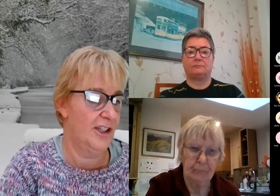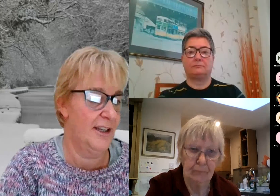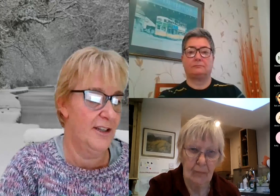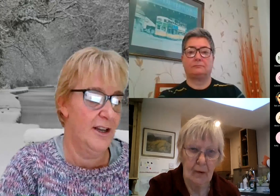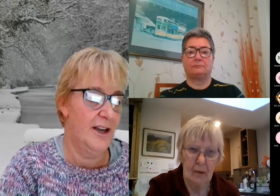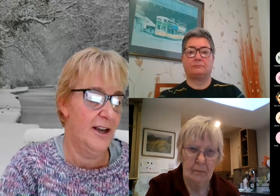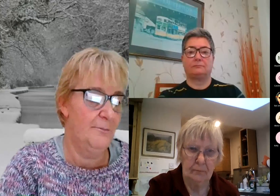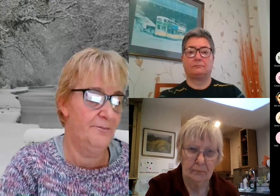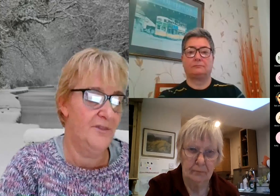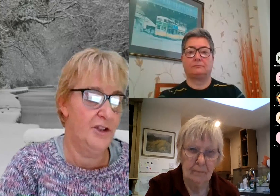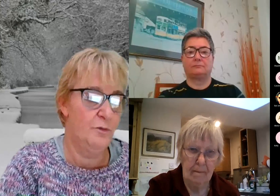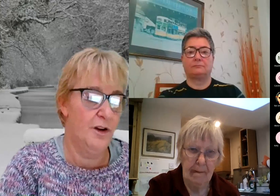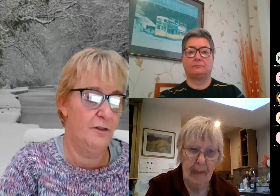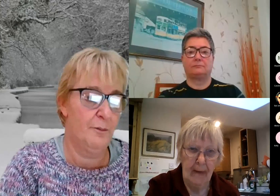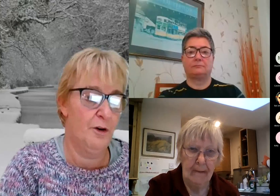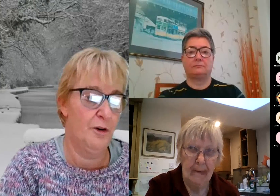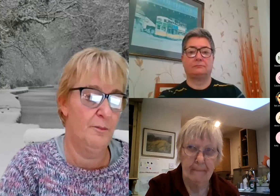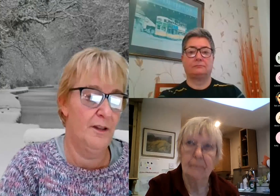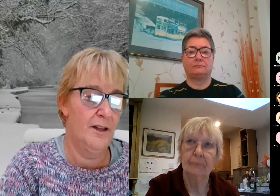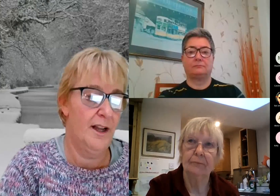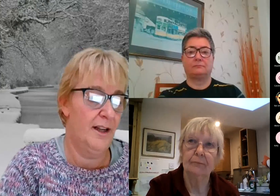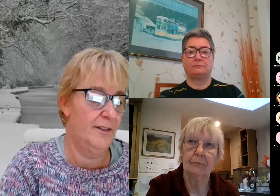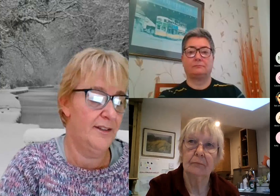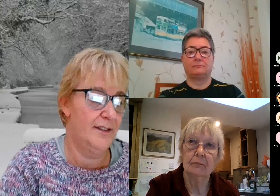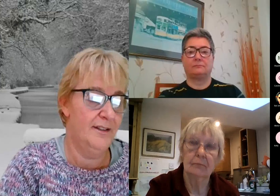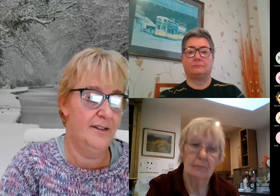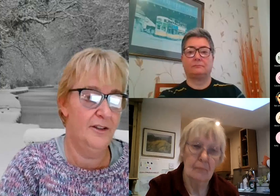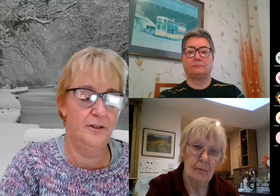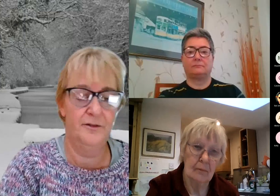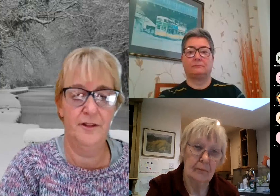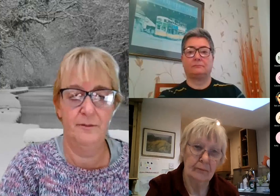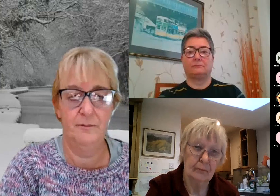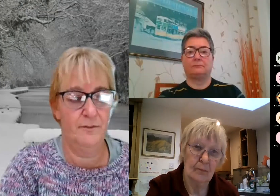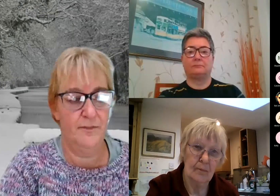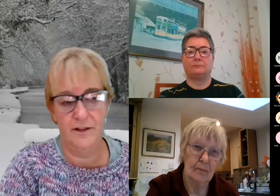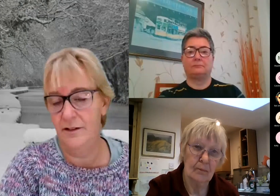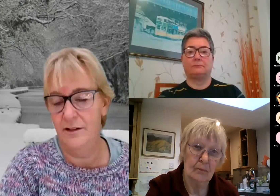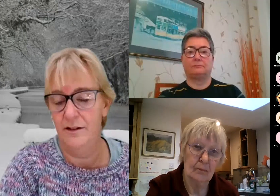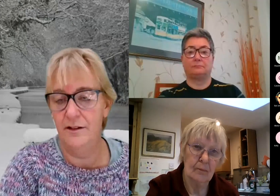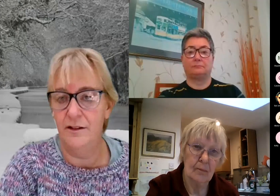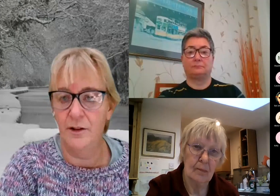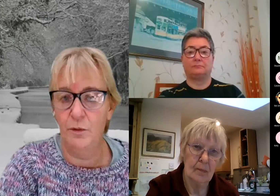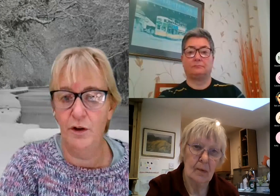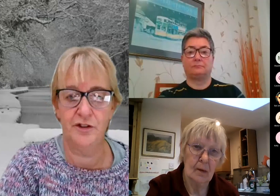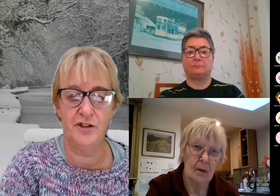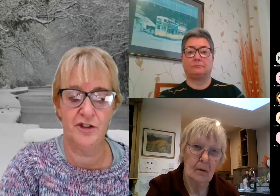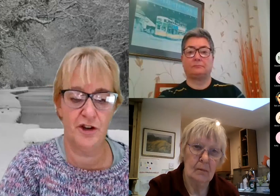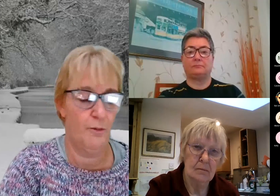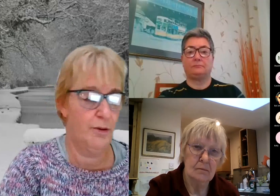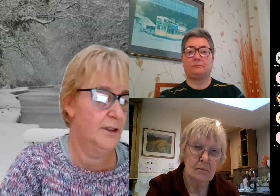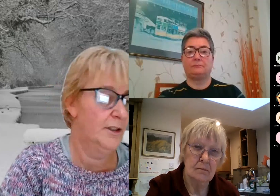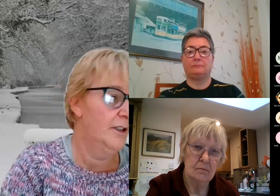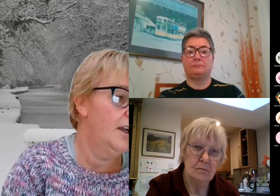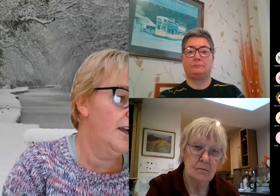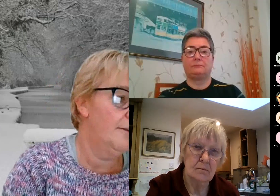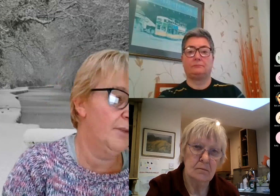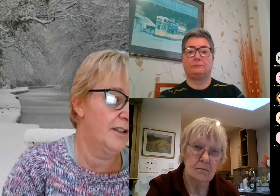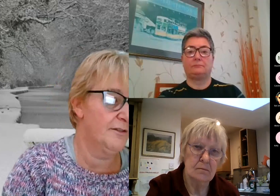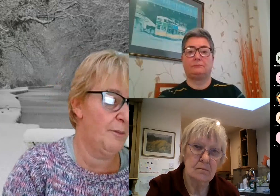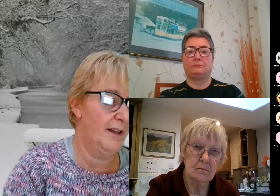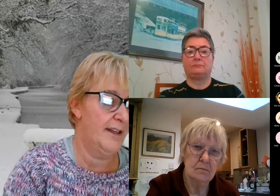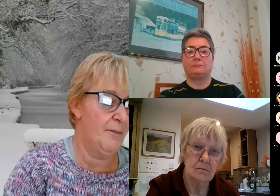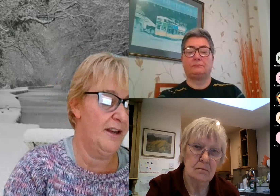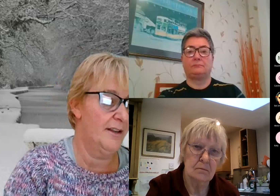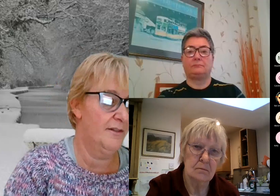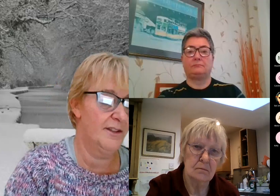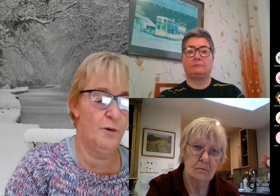can actually do work from home, and you know the world doesn't stop